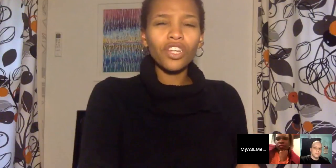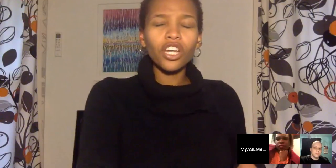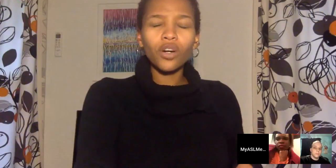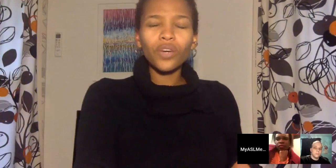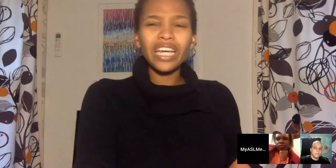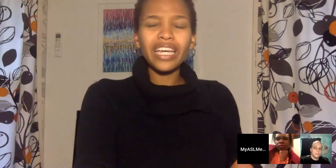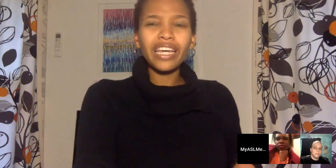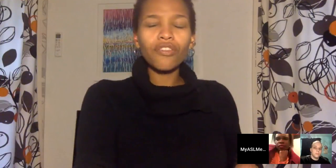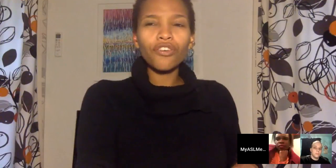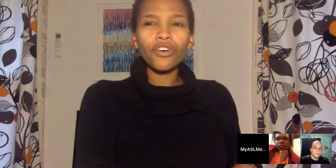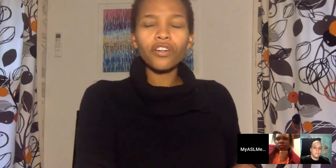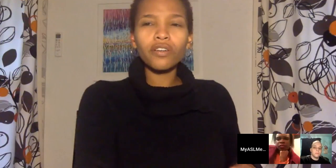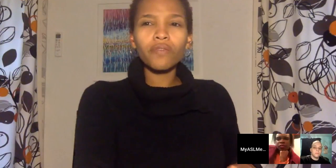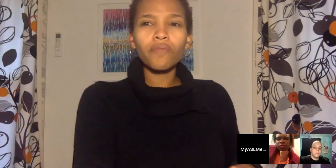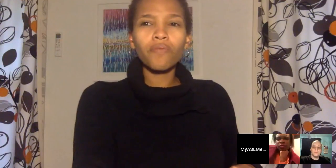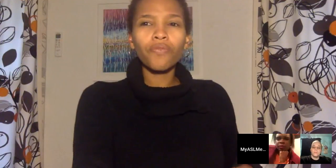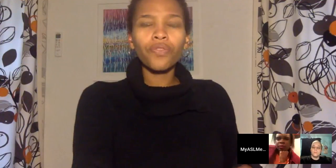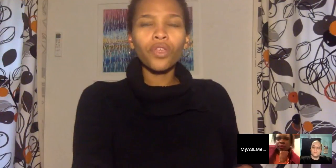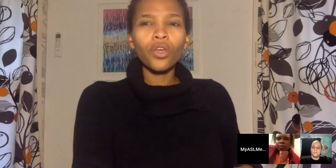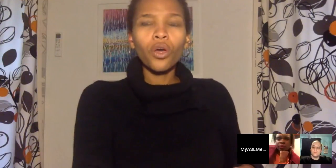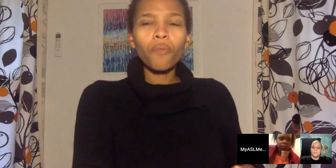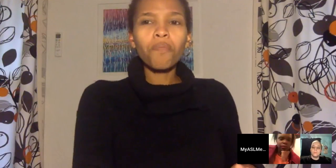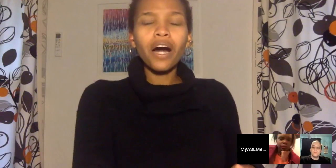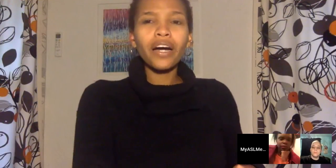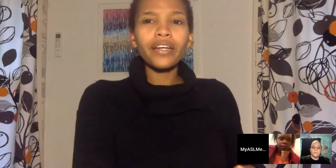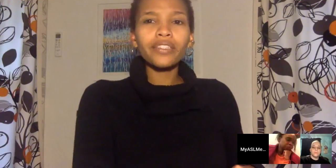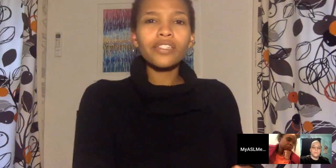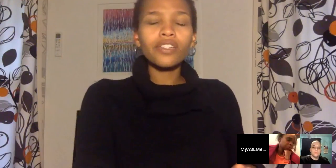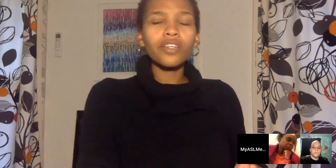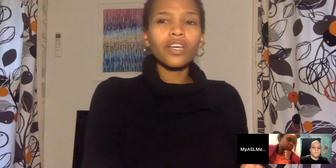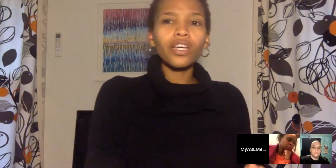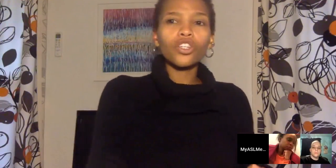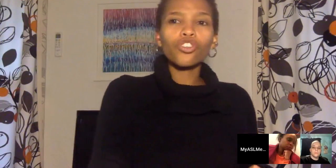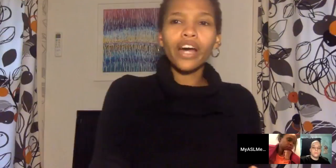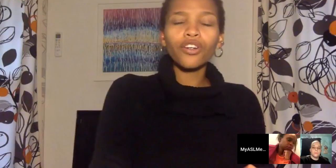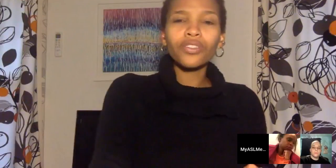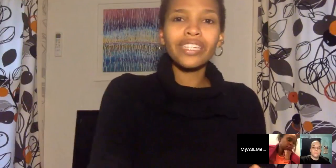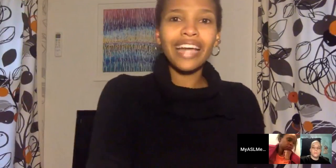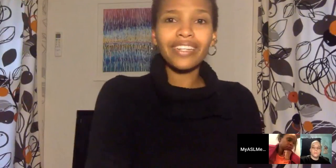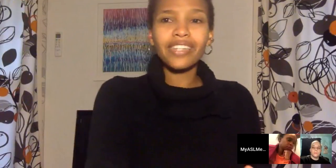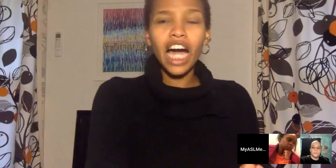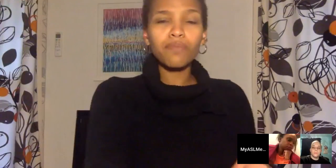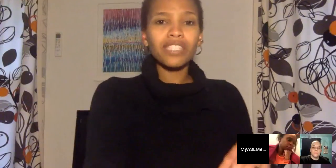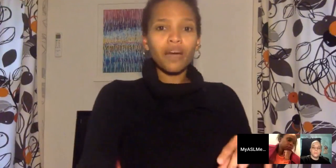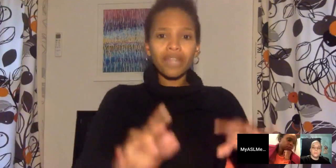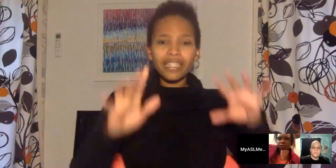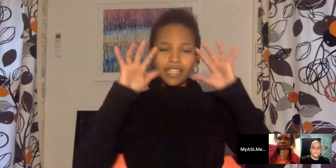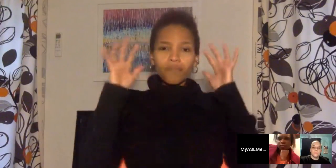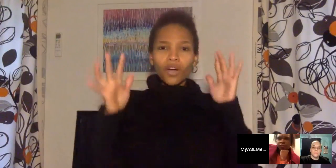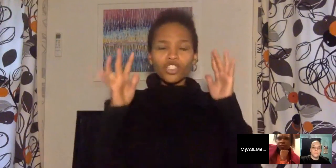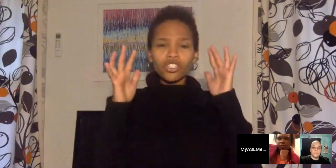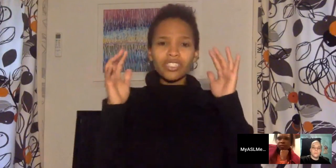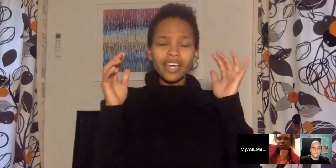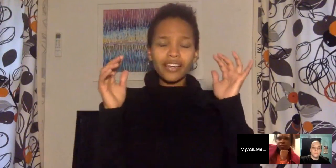video either, but I don't know the exact timestamp, but at some point she